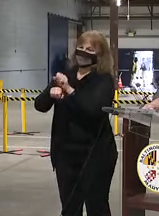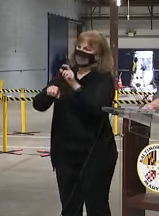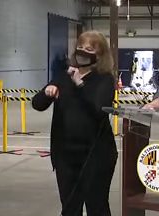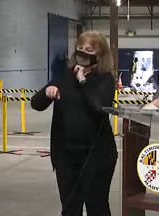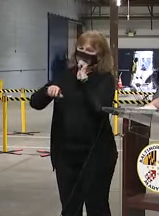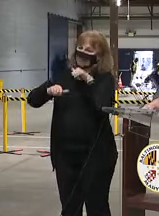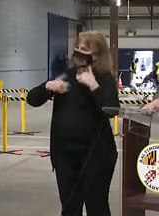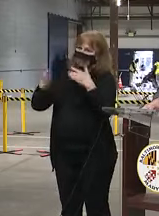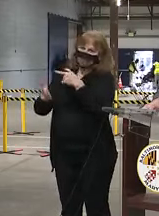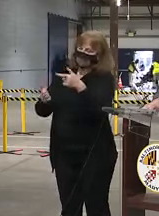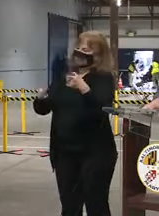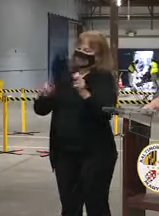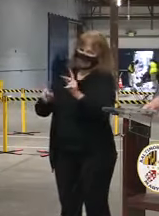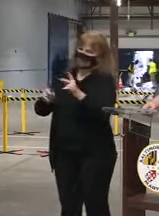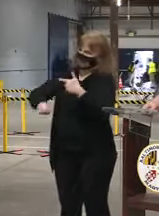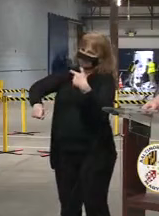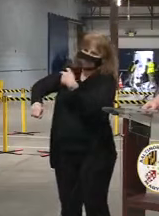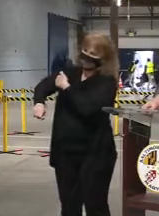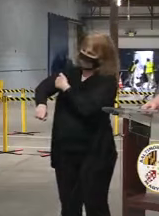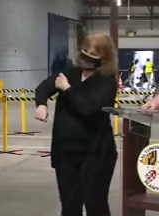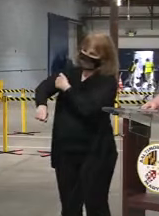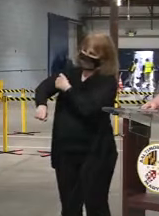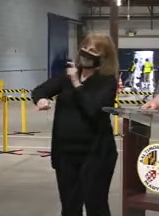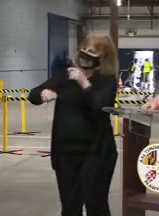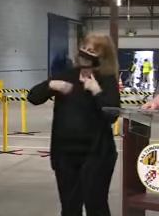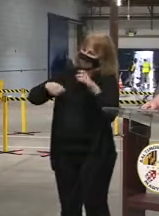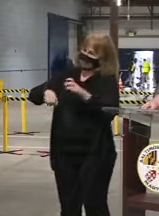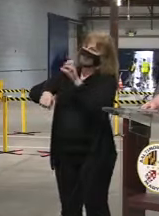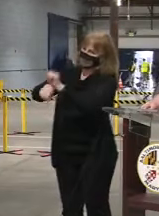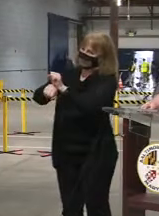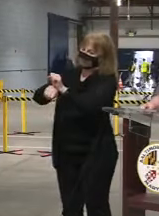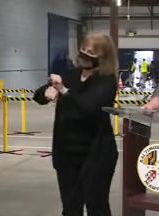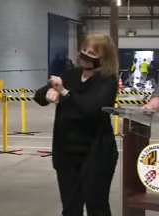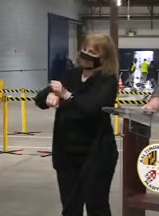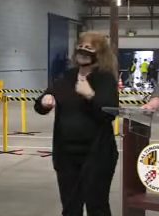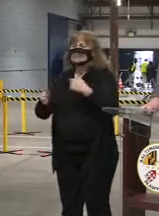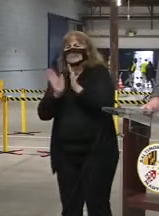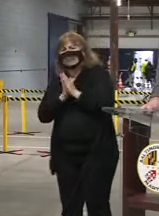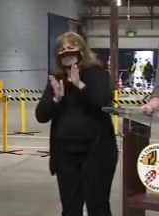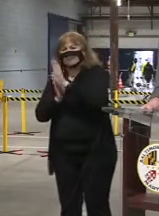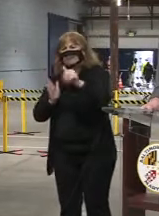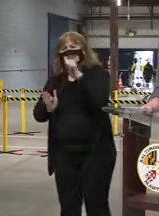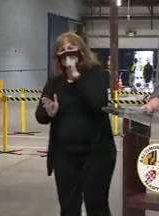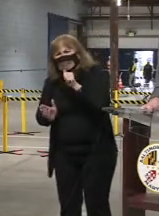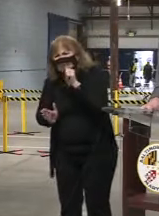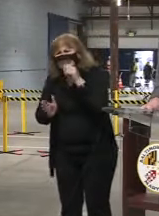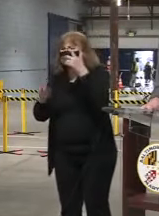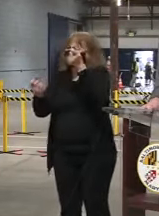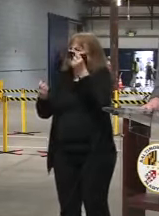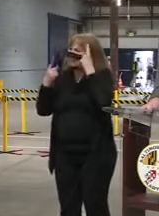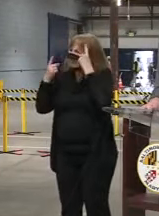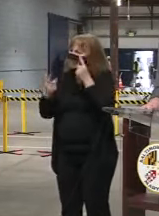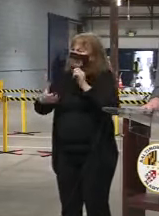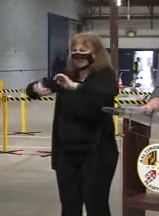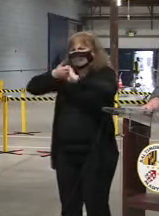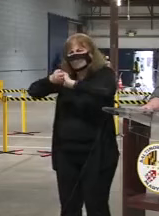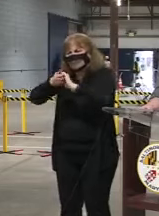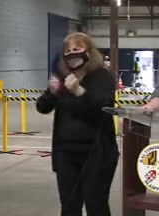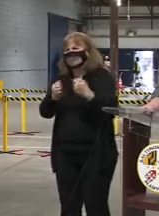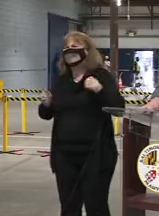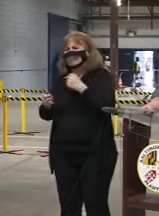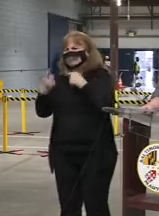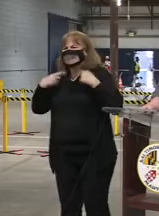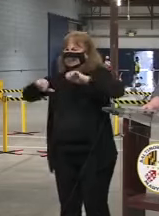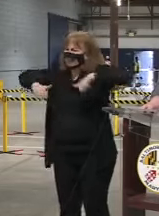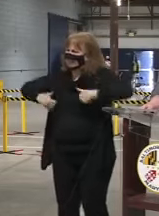an opportunity to receive a vaccine. As we ask for your patience, your understanding, and your partnership in this